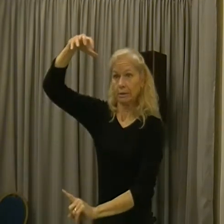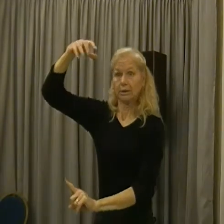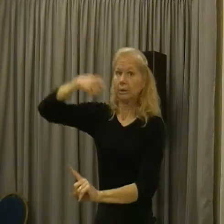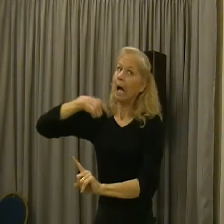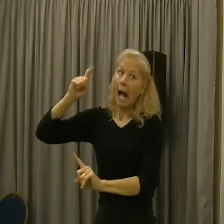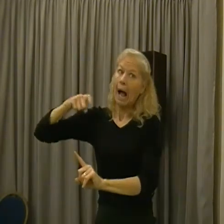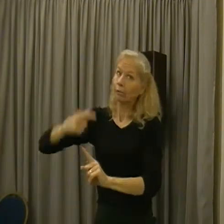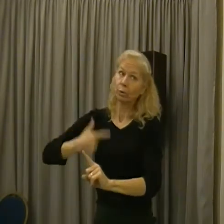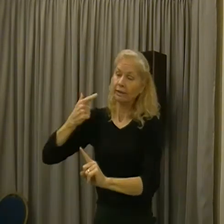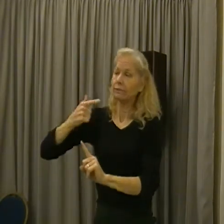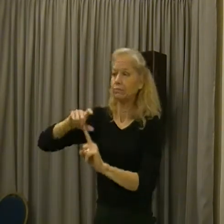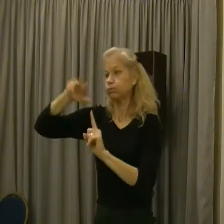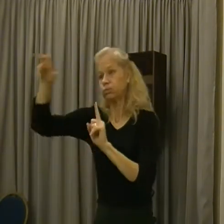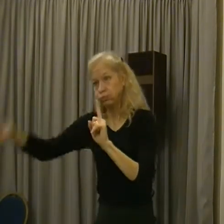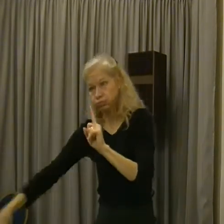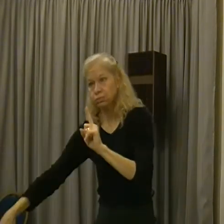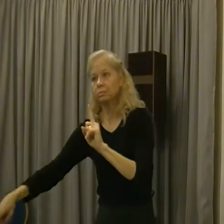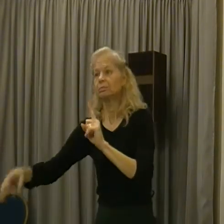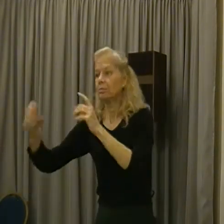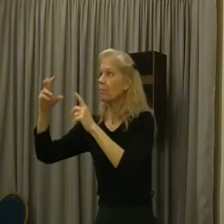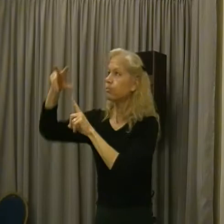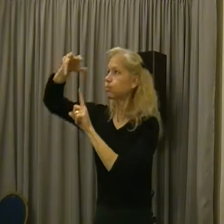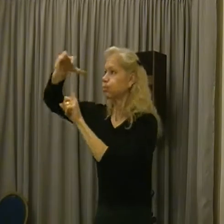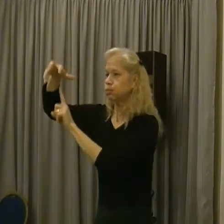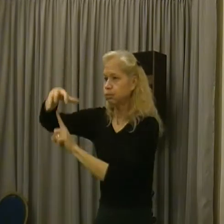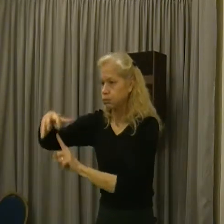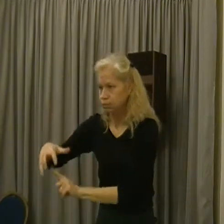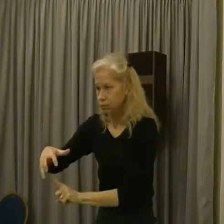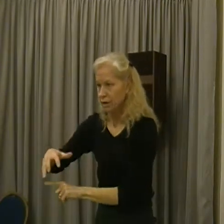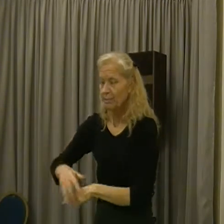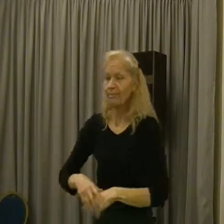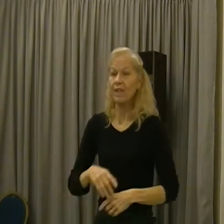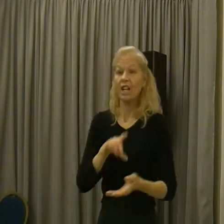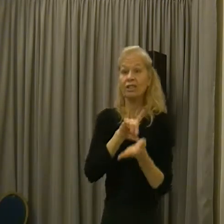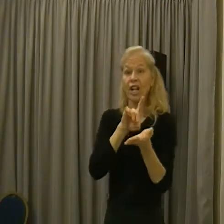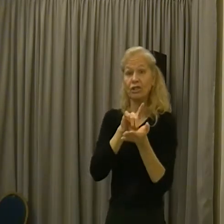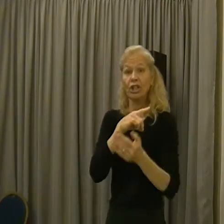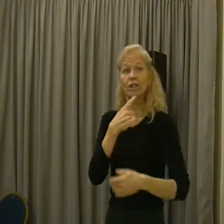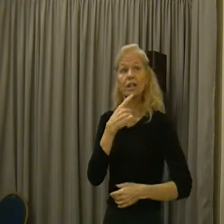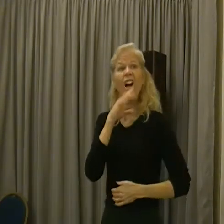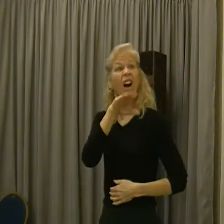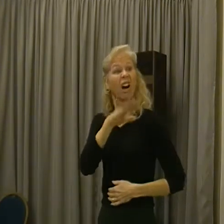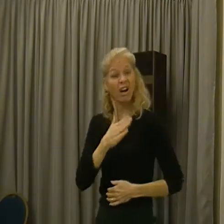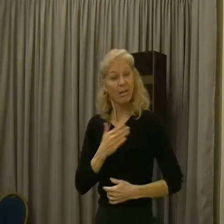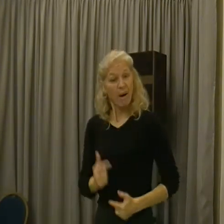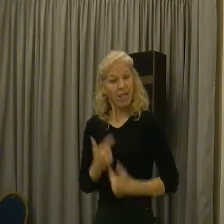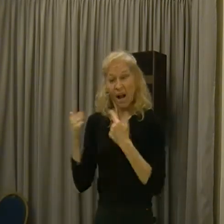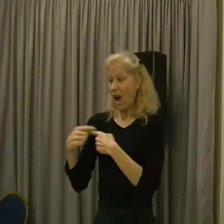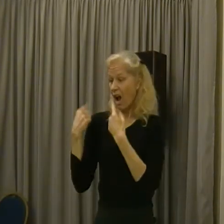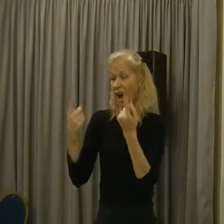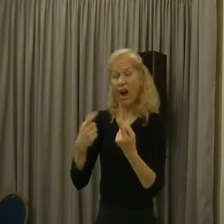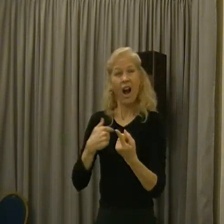I've saved lives my entire life, so I think that I should get one. He grabs one, jumps out of the plane.